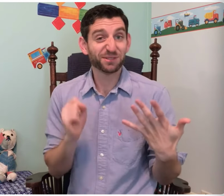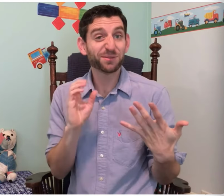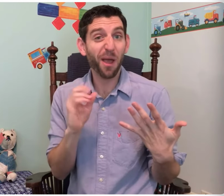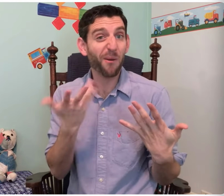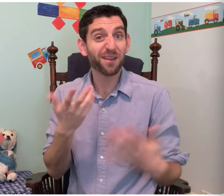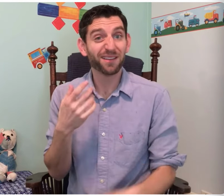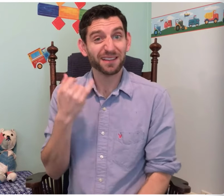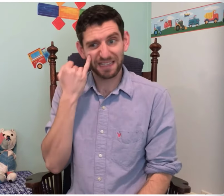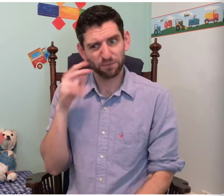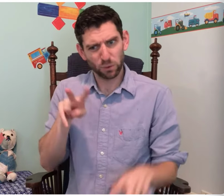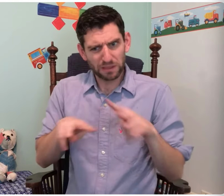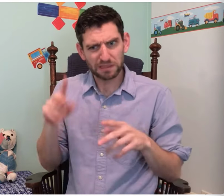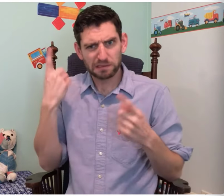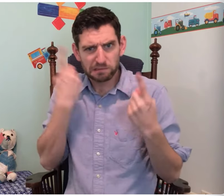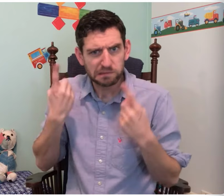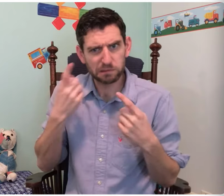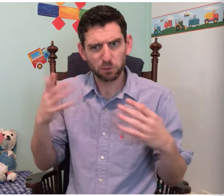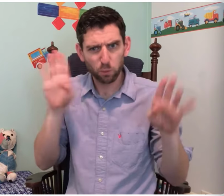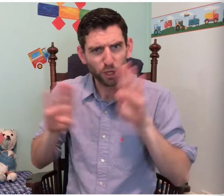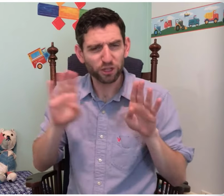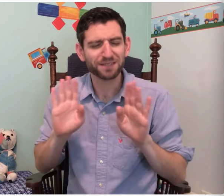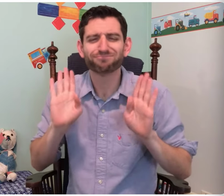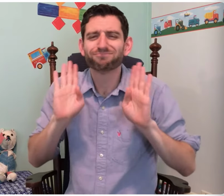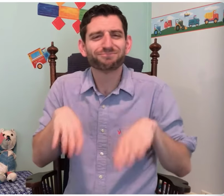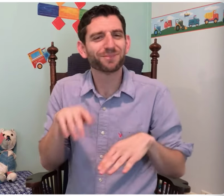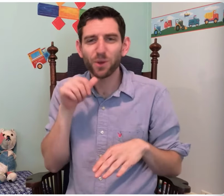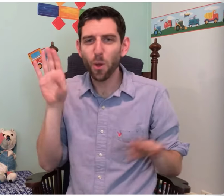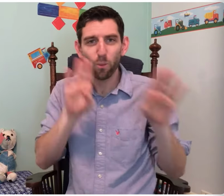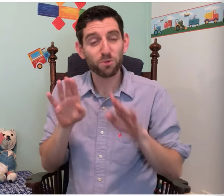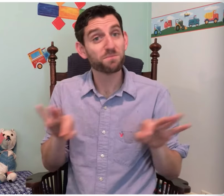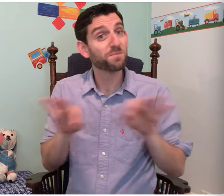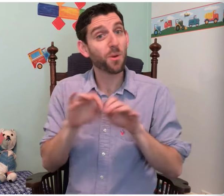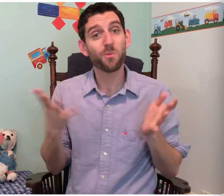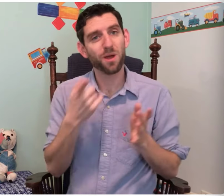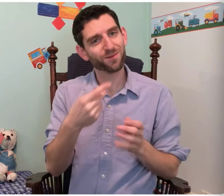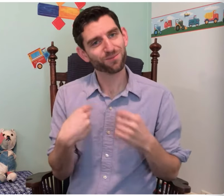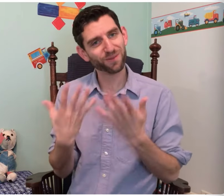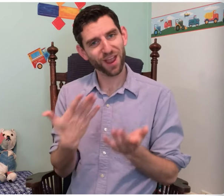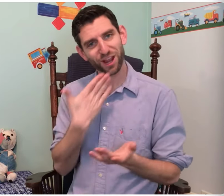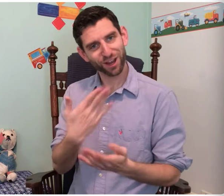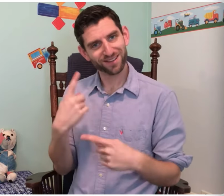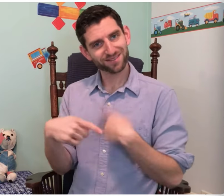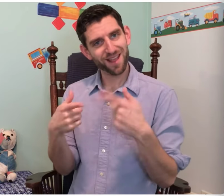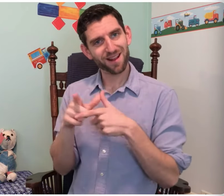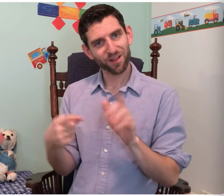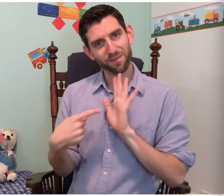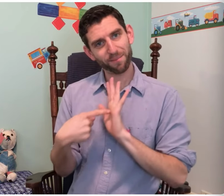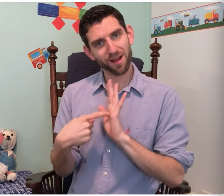any language. If you see or you're worried about it, don't worry,